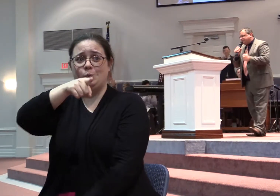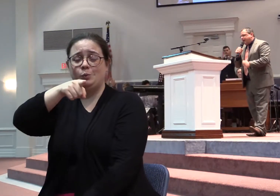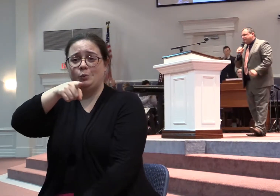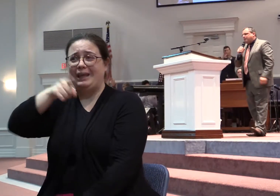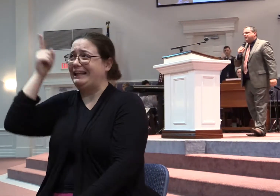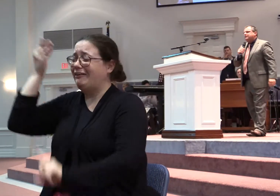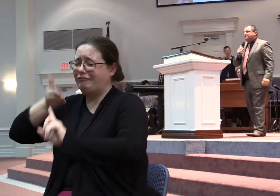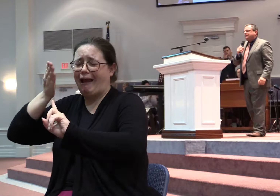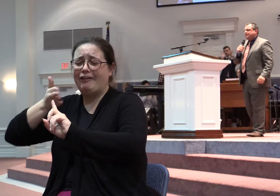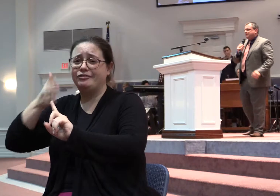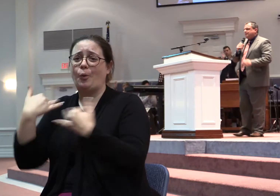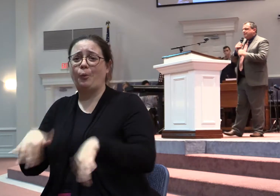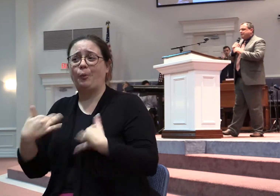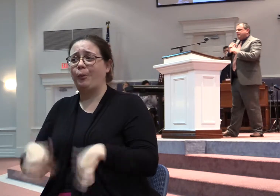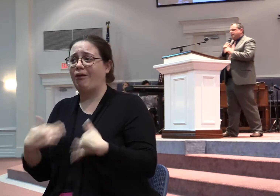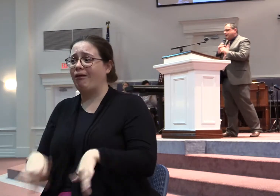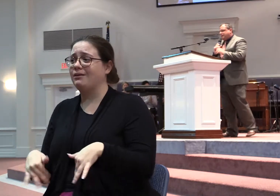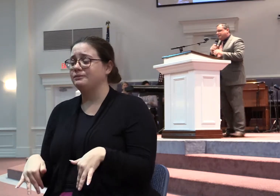He's